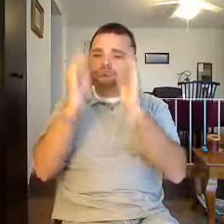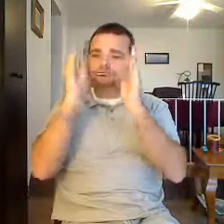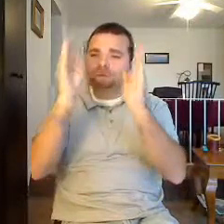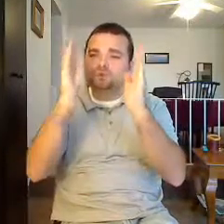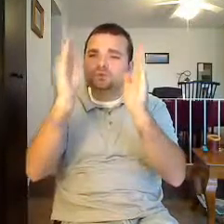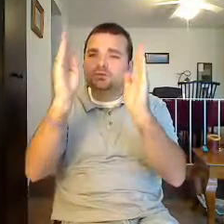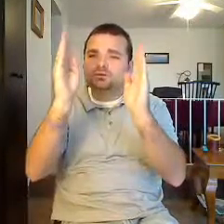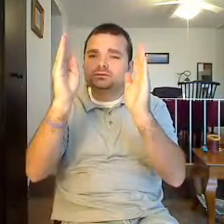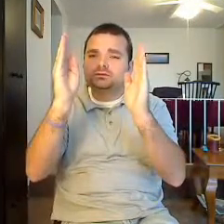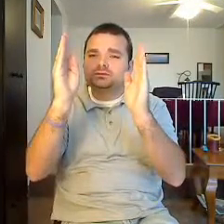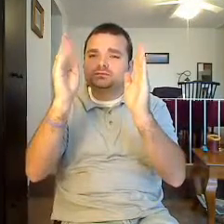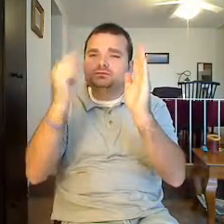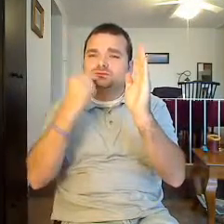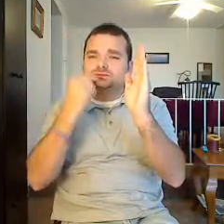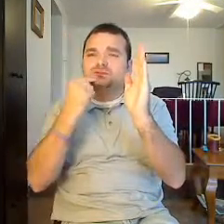to concentrate on what is being said.